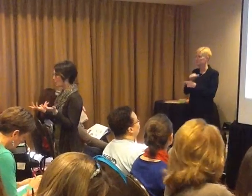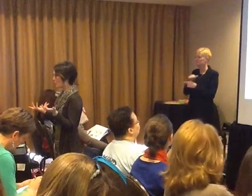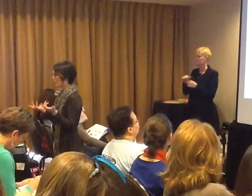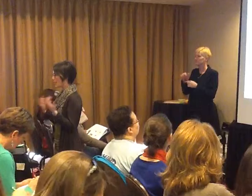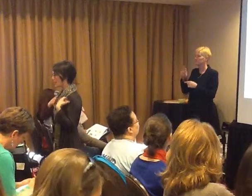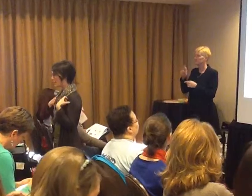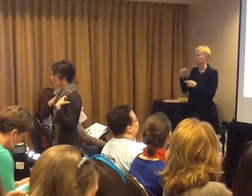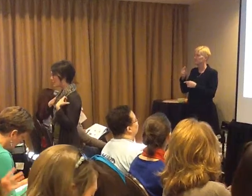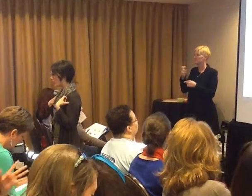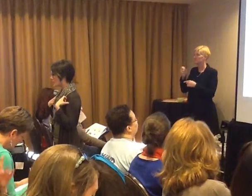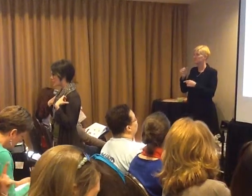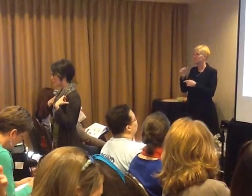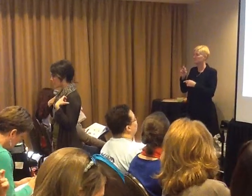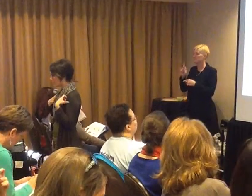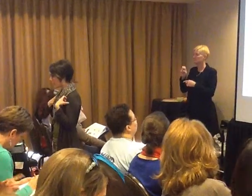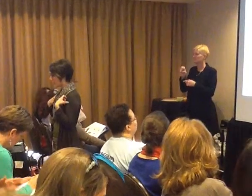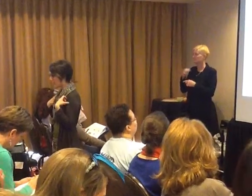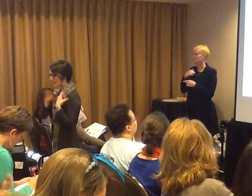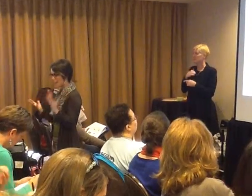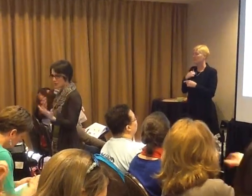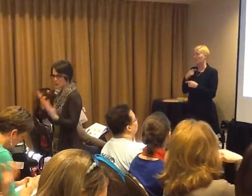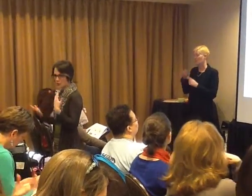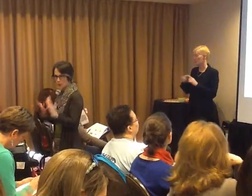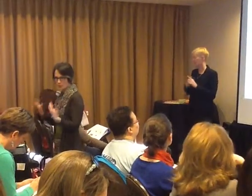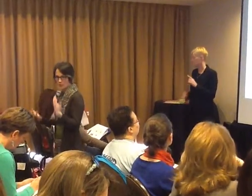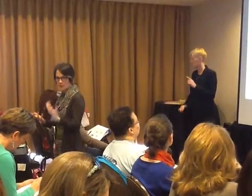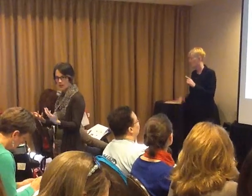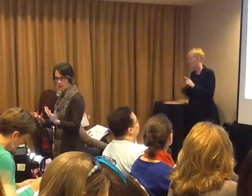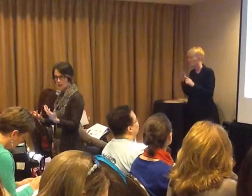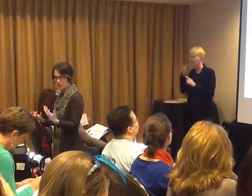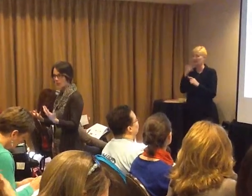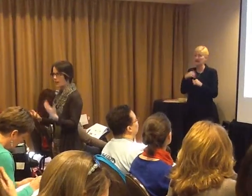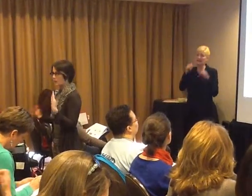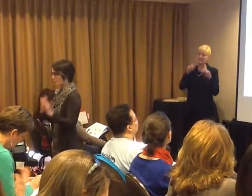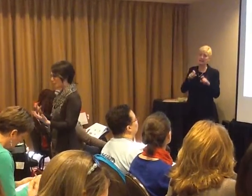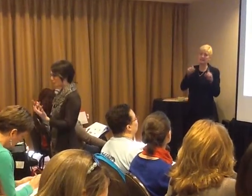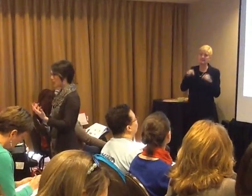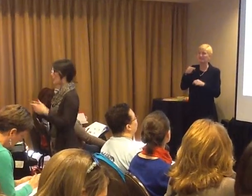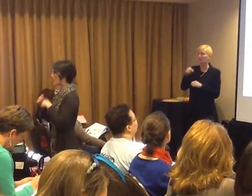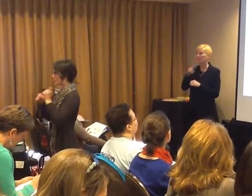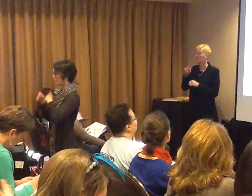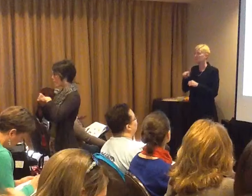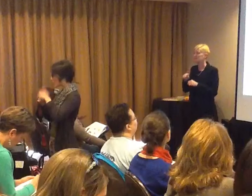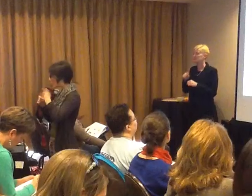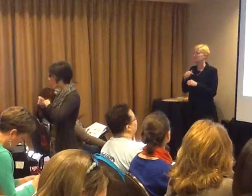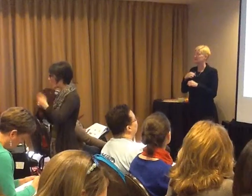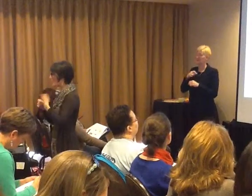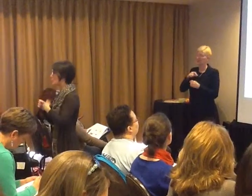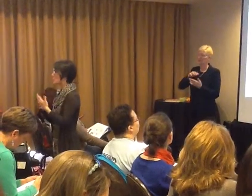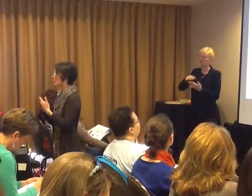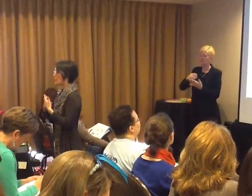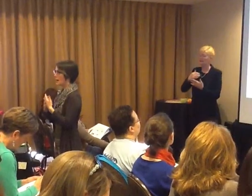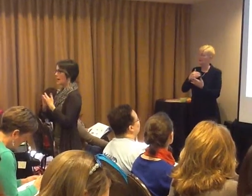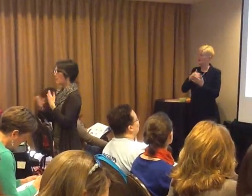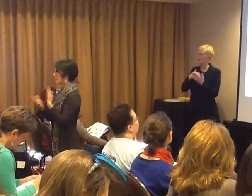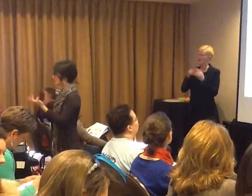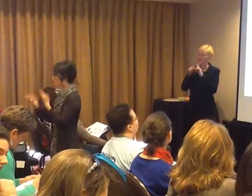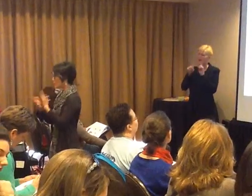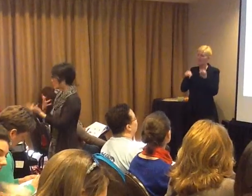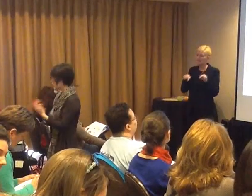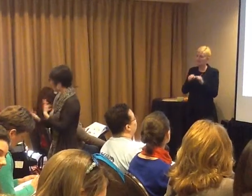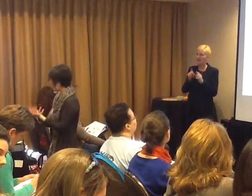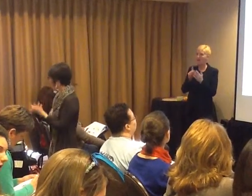something that growing up, I know I did a ton of. If I had a test or a quiz or something to study for, I would have flashcards or